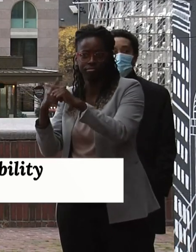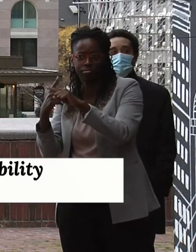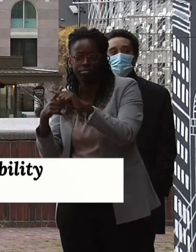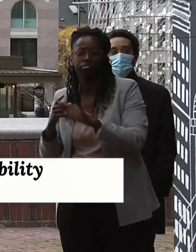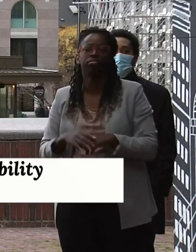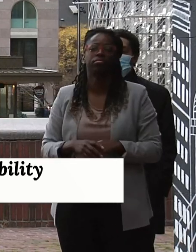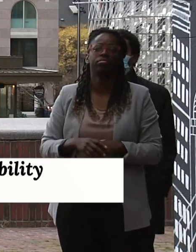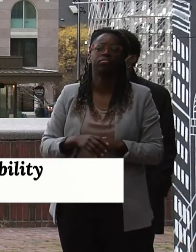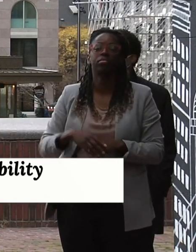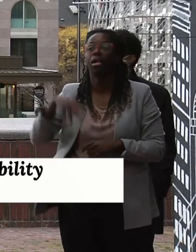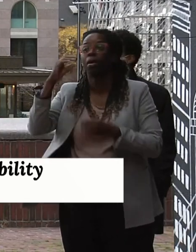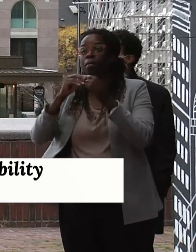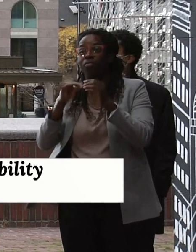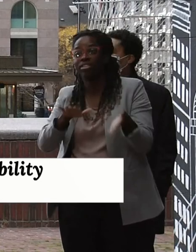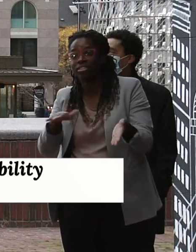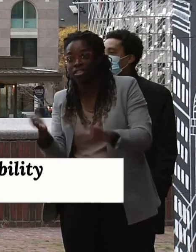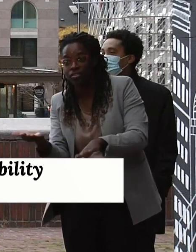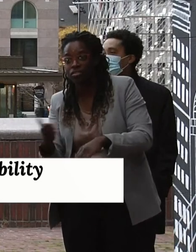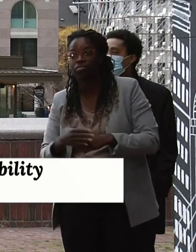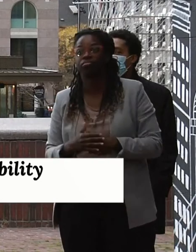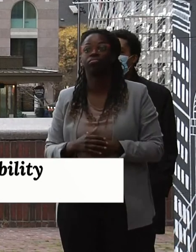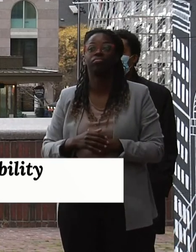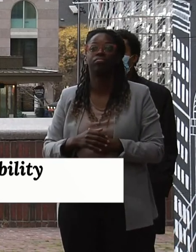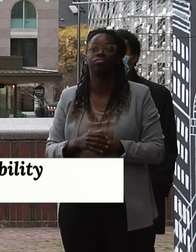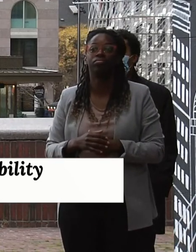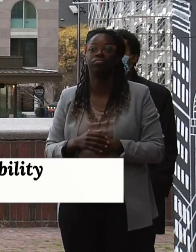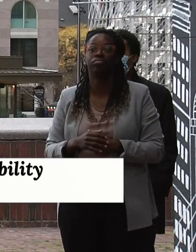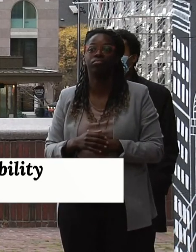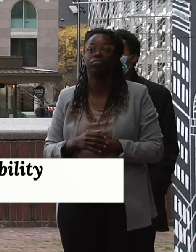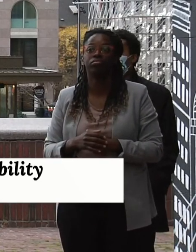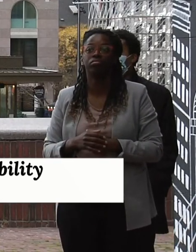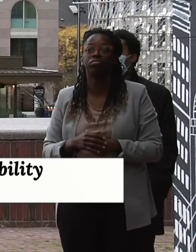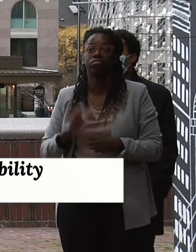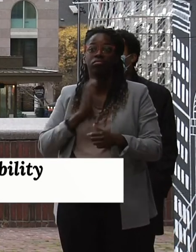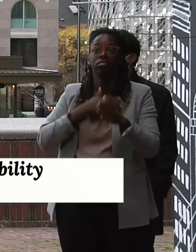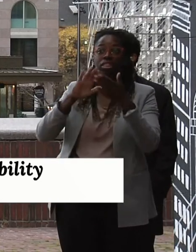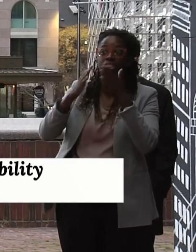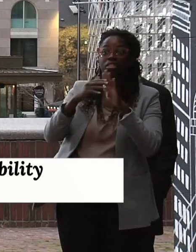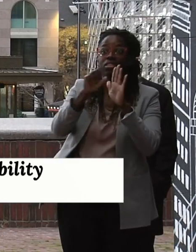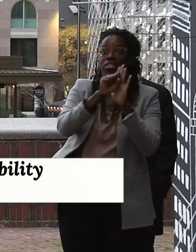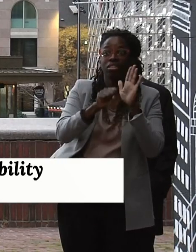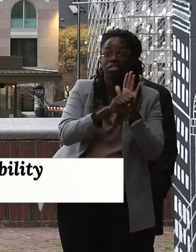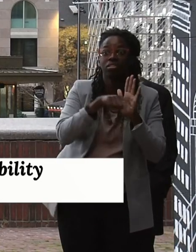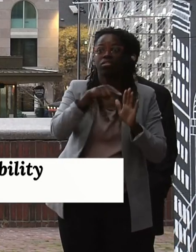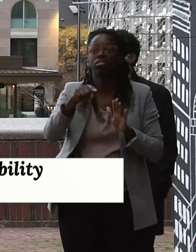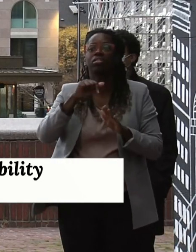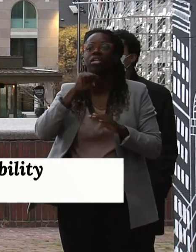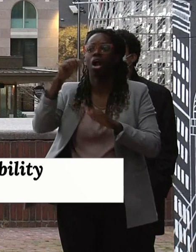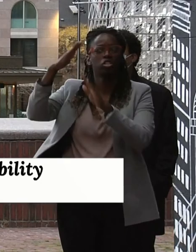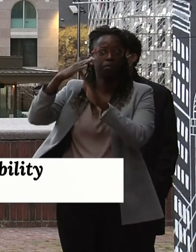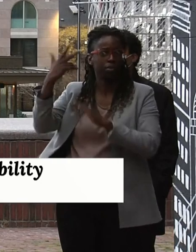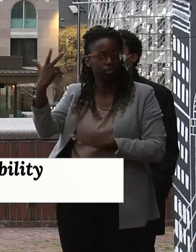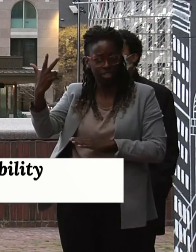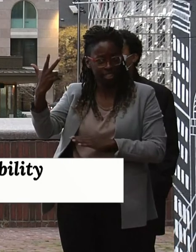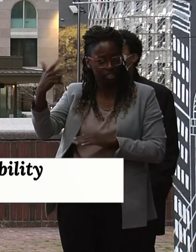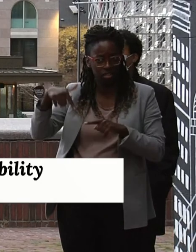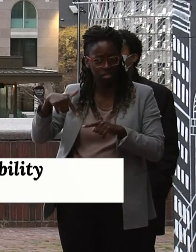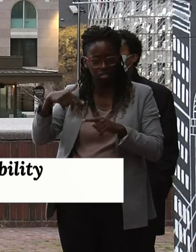of the pack. What my concern is that if we don't get this under control, that number is going to grow even higher.